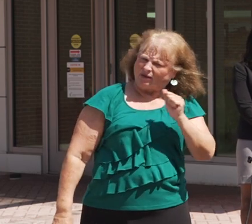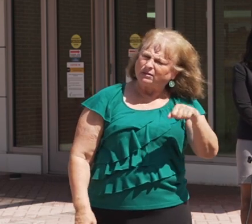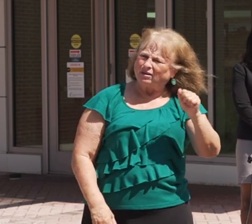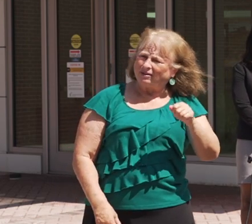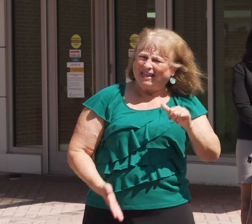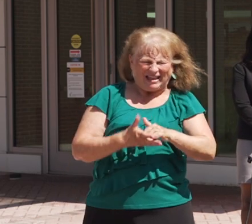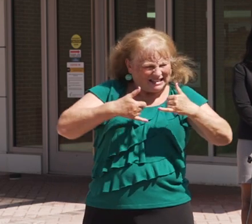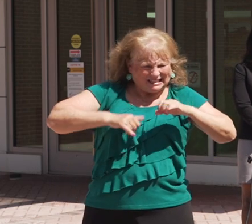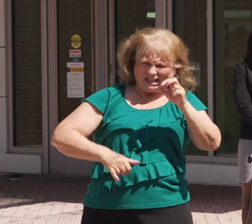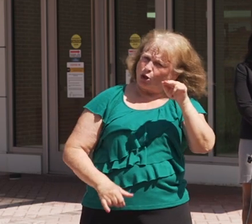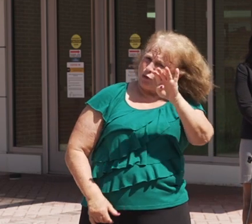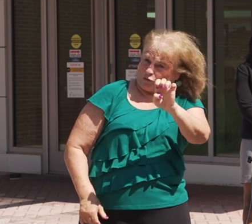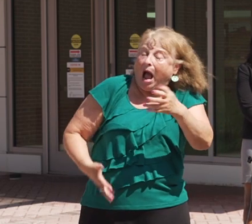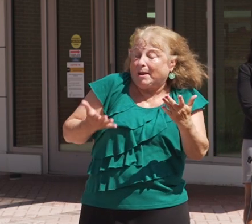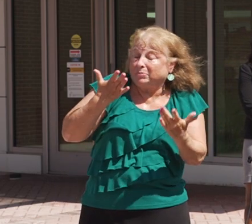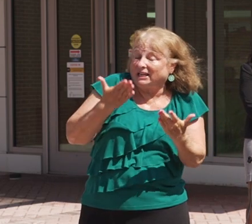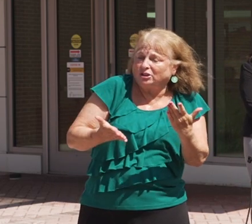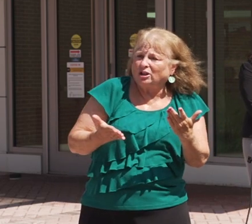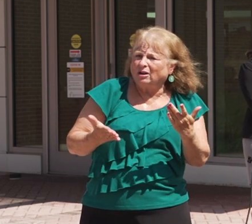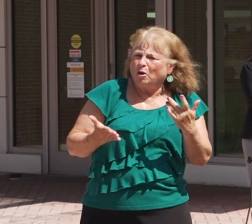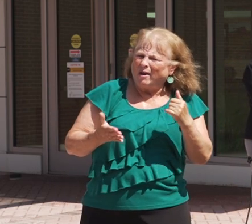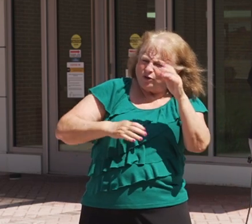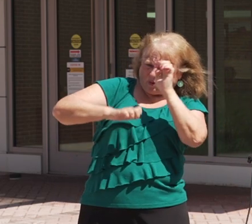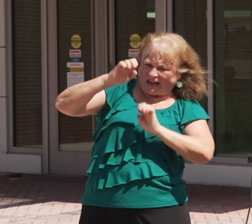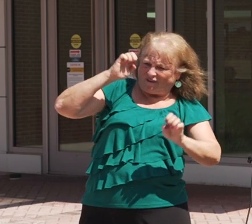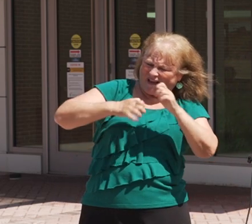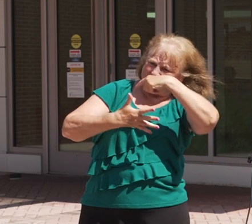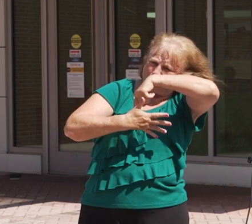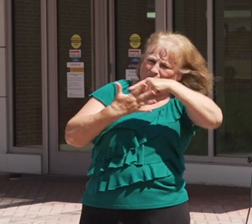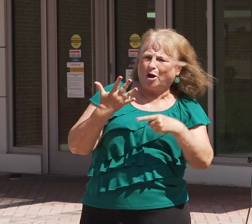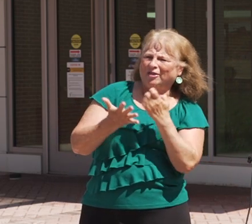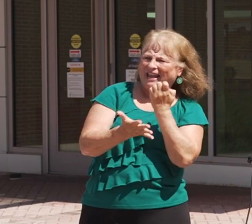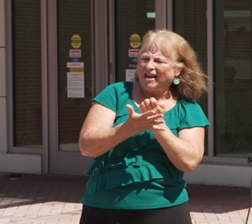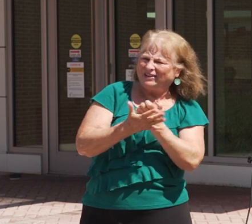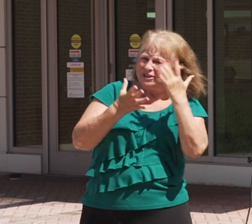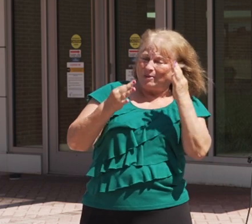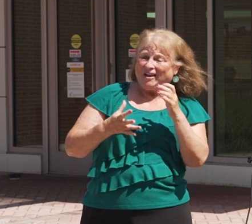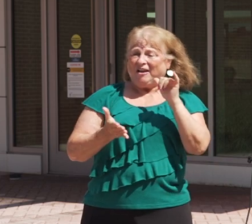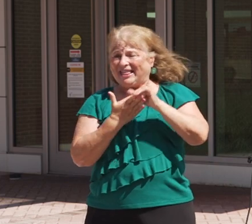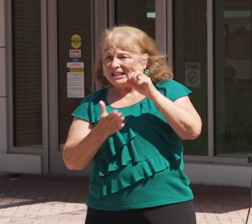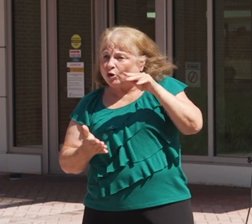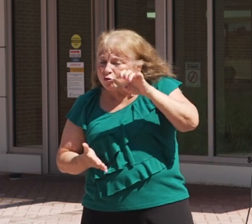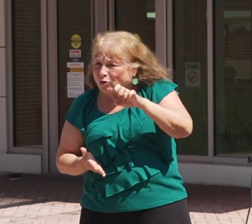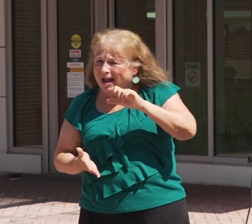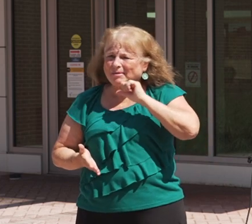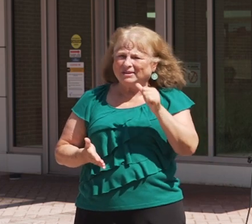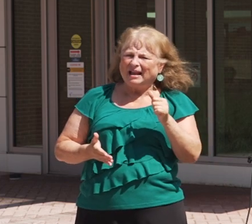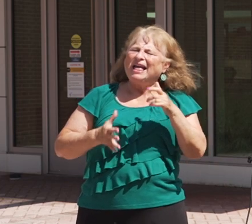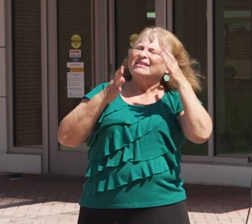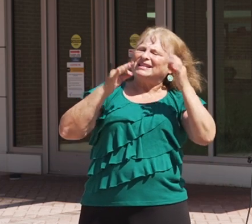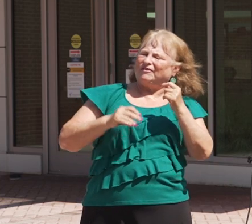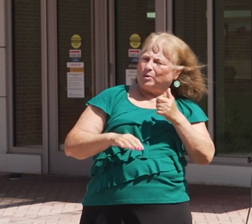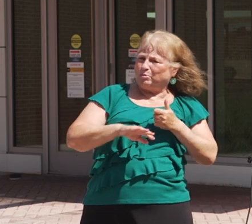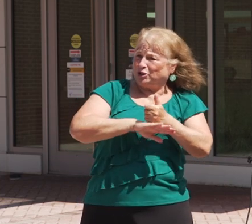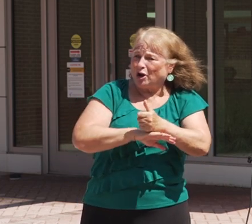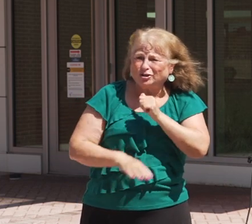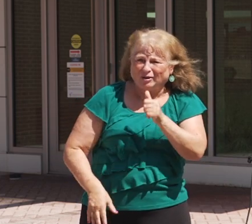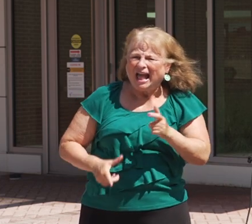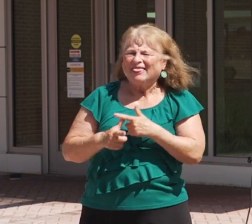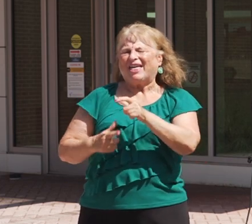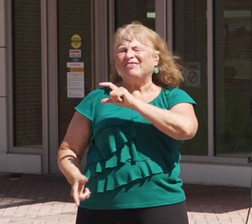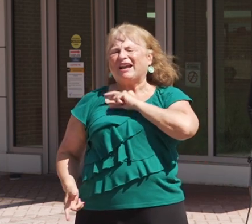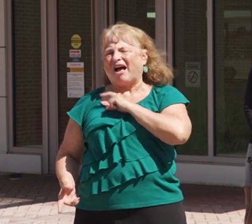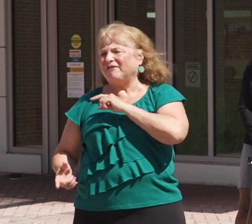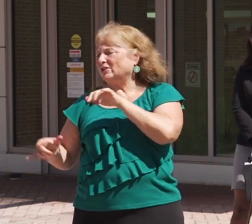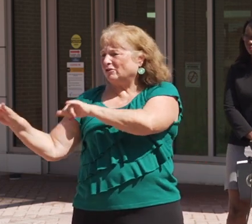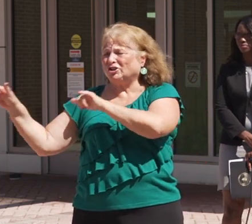that's still a crime, potentially. We have to evaluate all the evidence and determine if it's a crime and then decide if we're going to charge. And then that officer is in the position